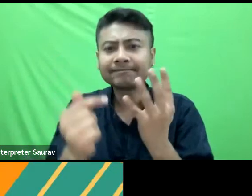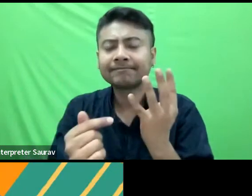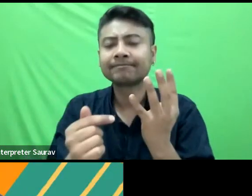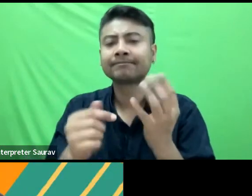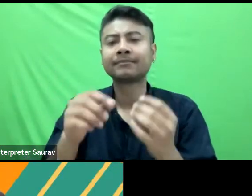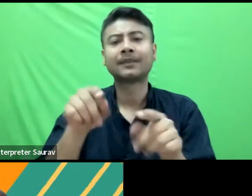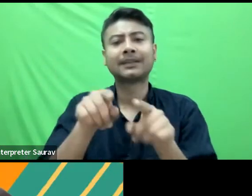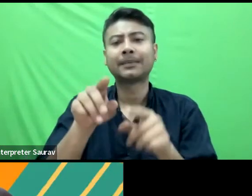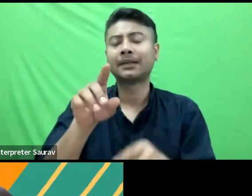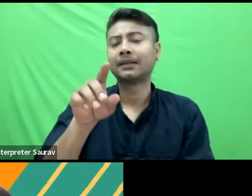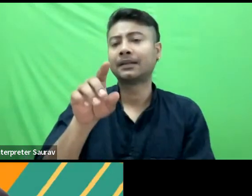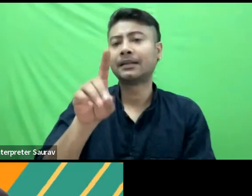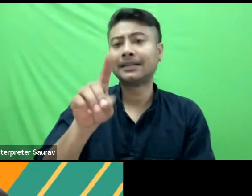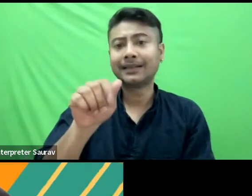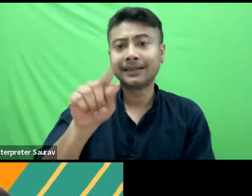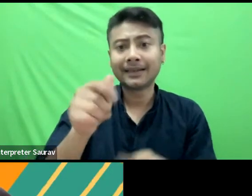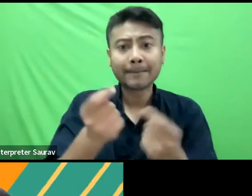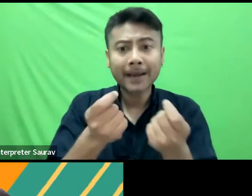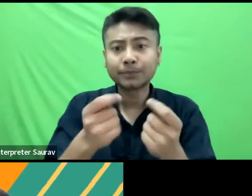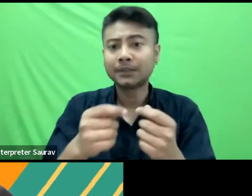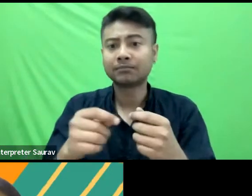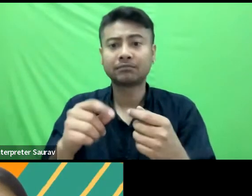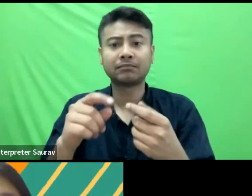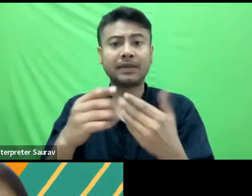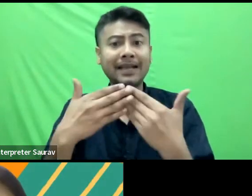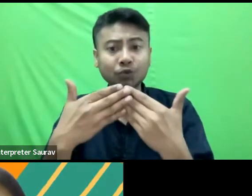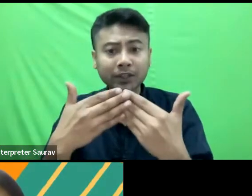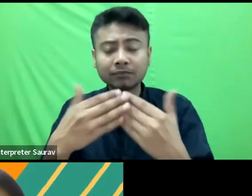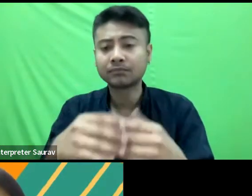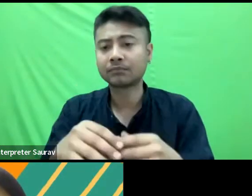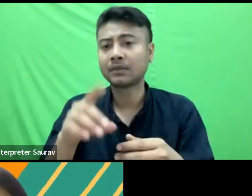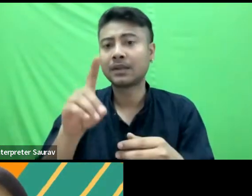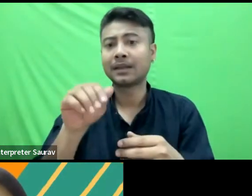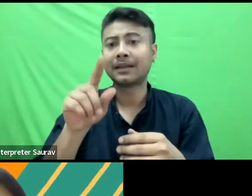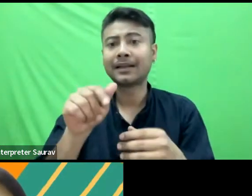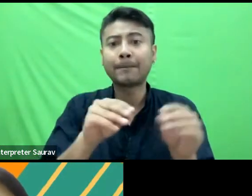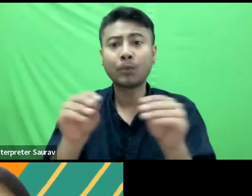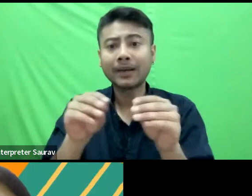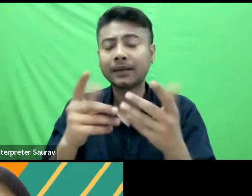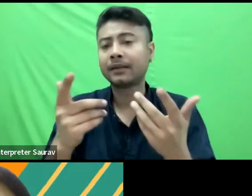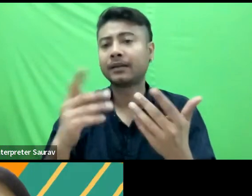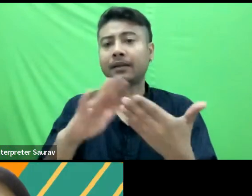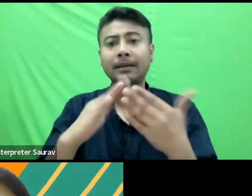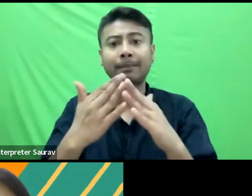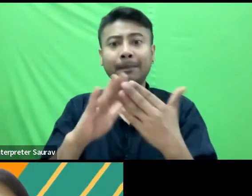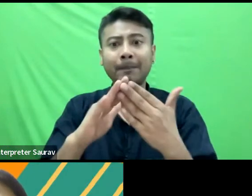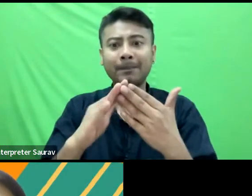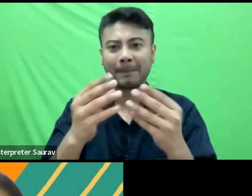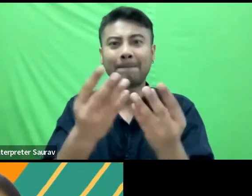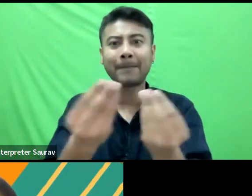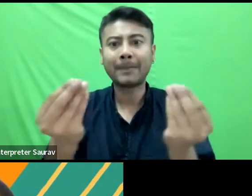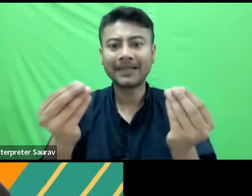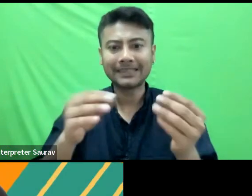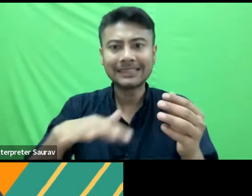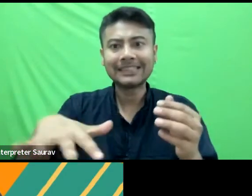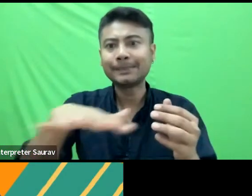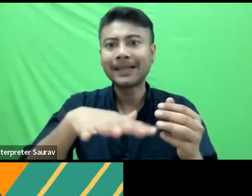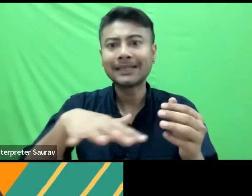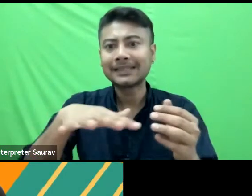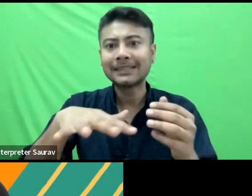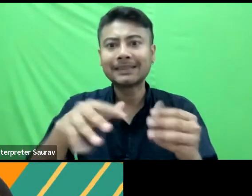management, education, mobility, and in the planning of public spaces? So Vanessa, I hand over to you.